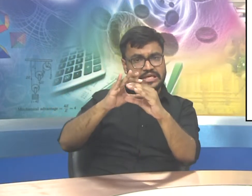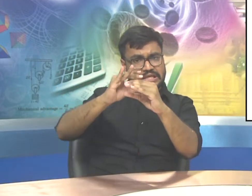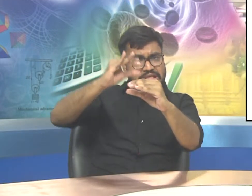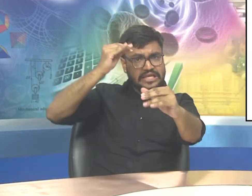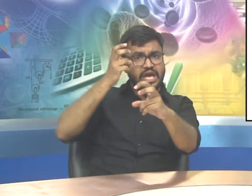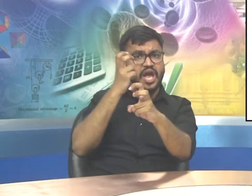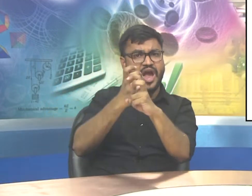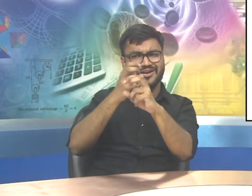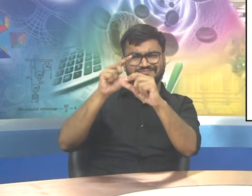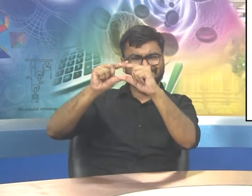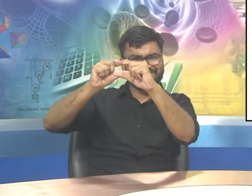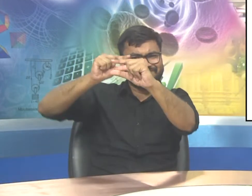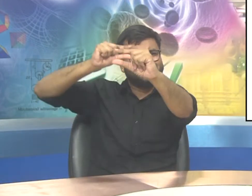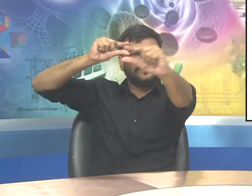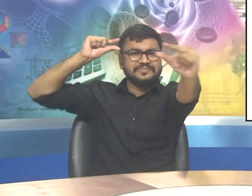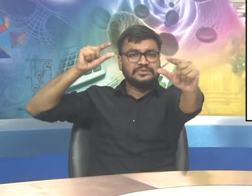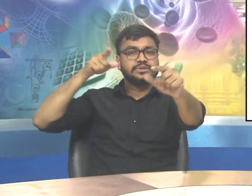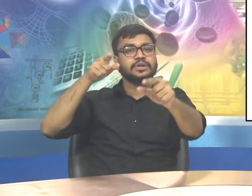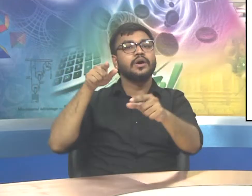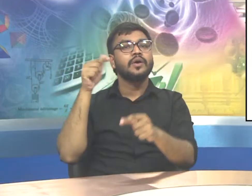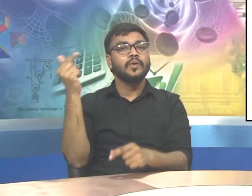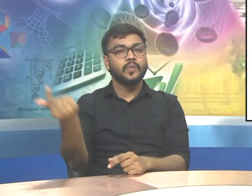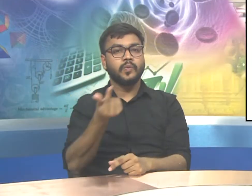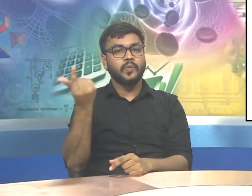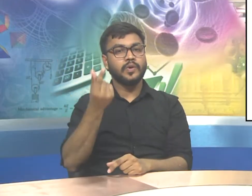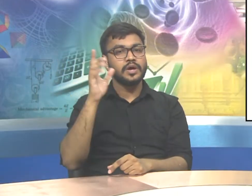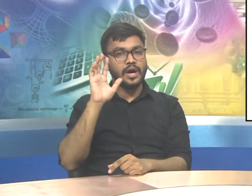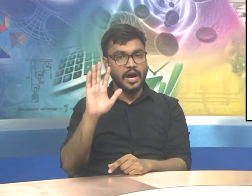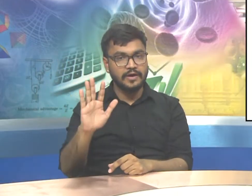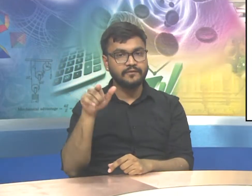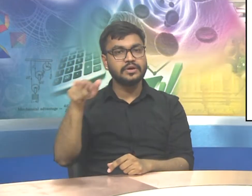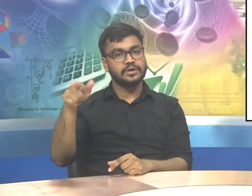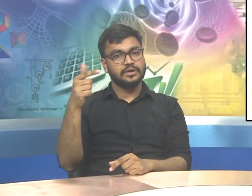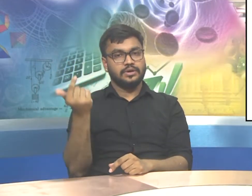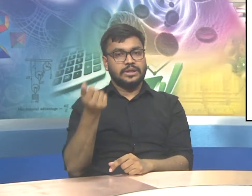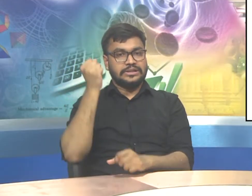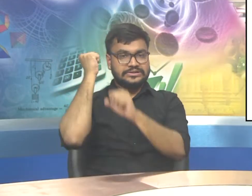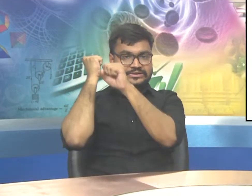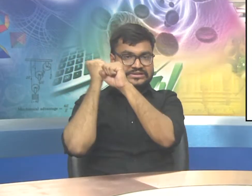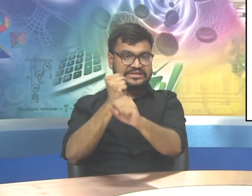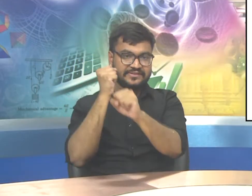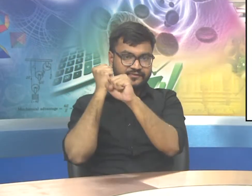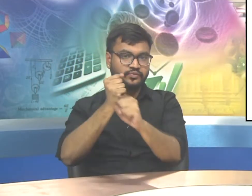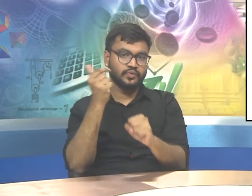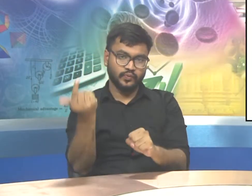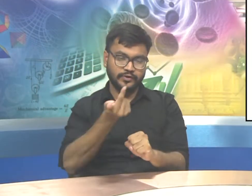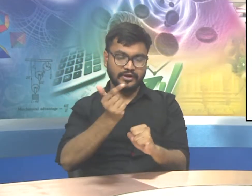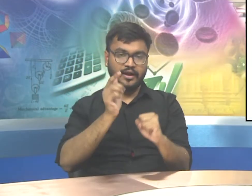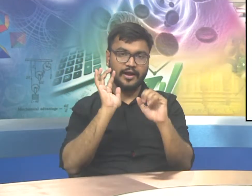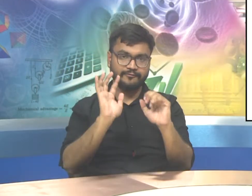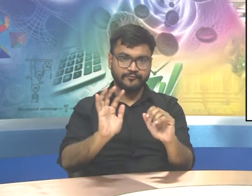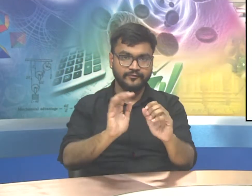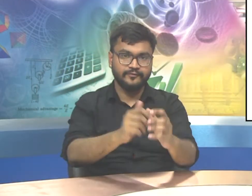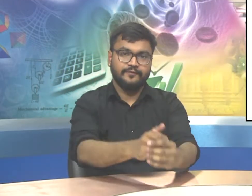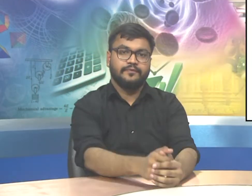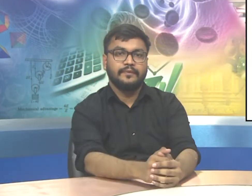They also used spear-like weapons that could be thrown from a distance.